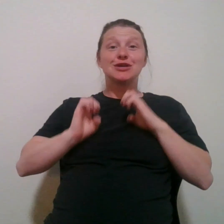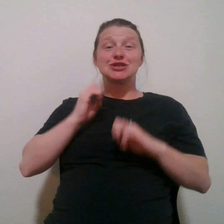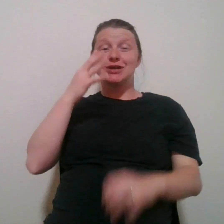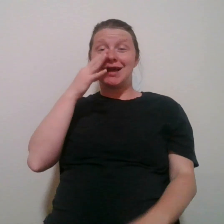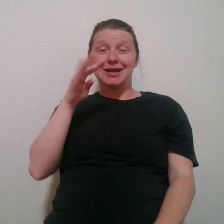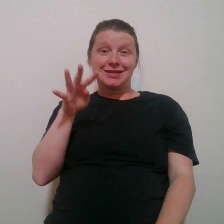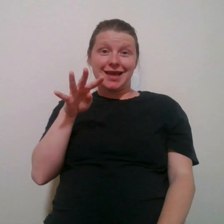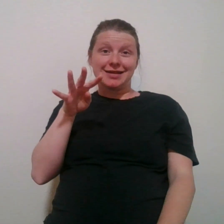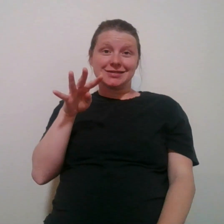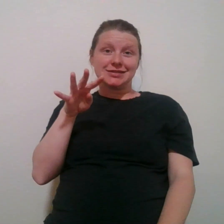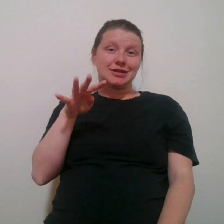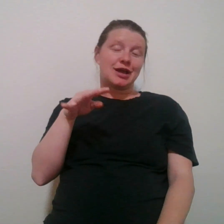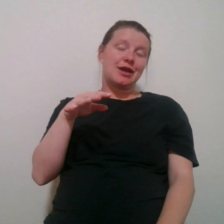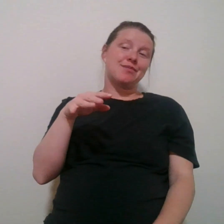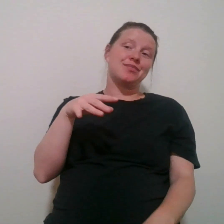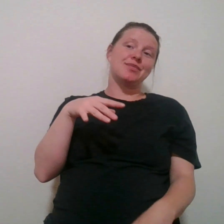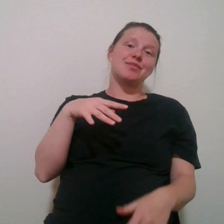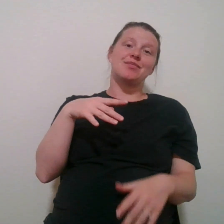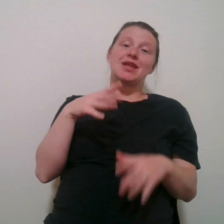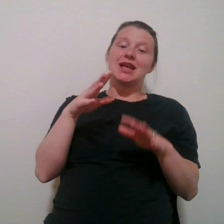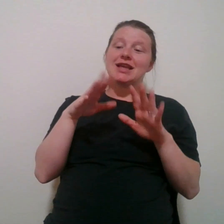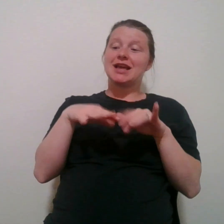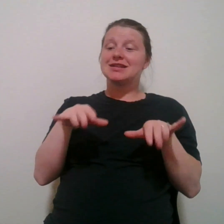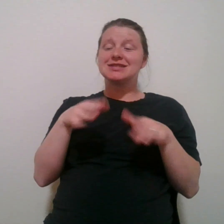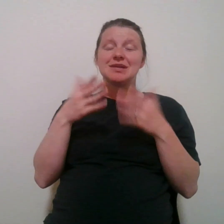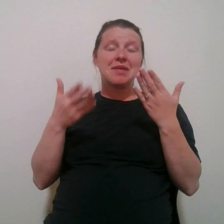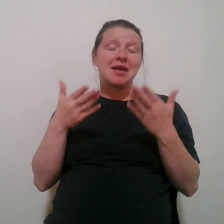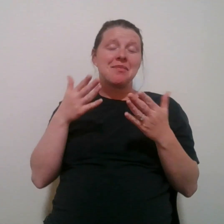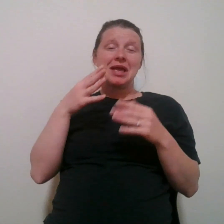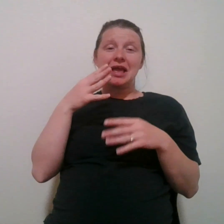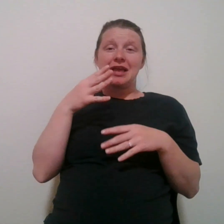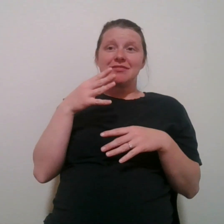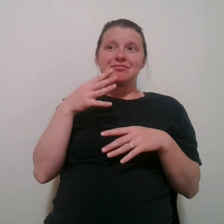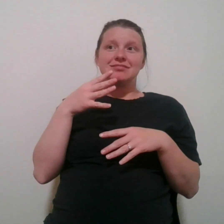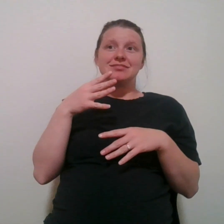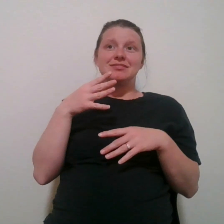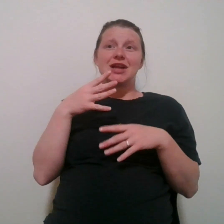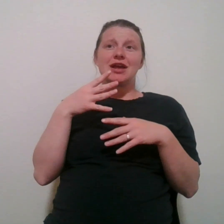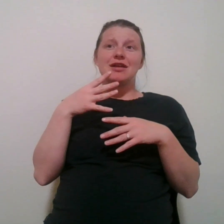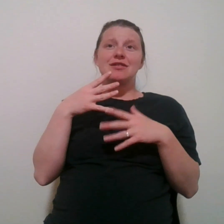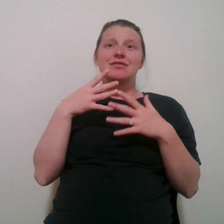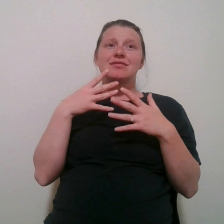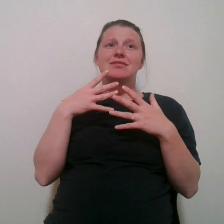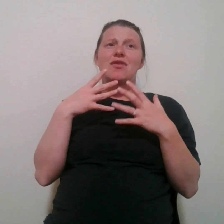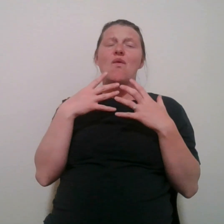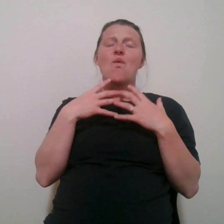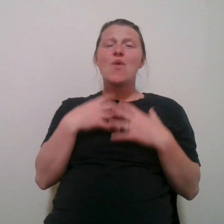starved for affection and attention and time giving from their caretakers.